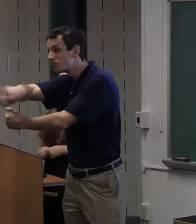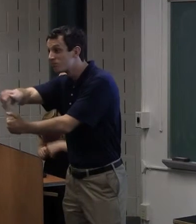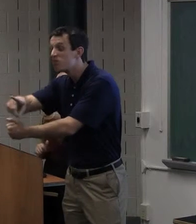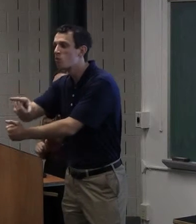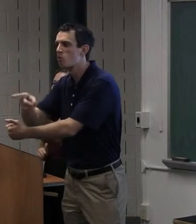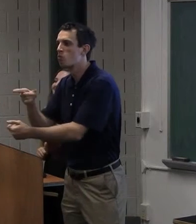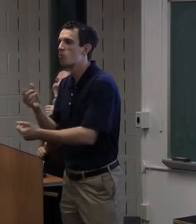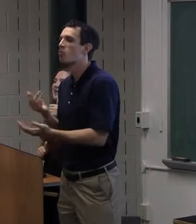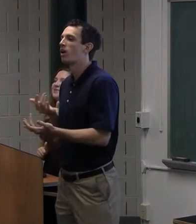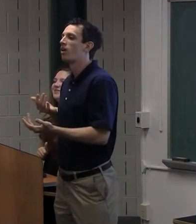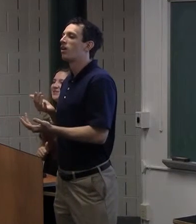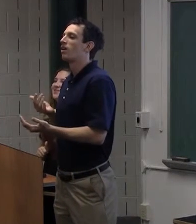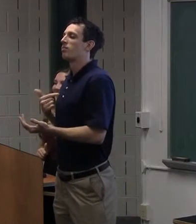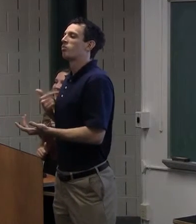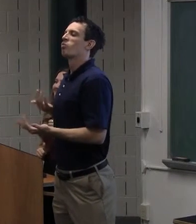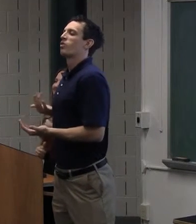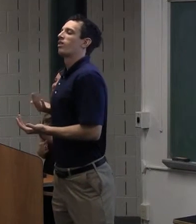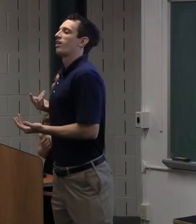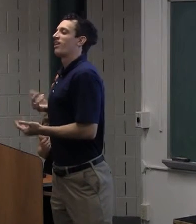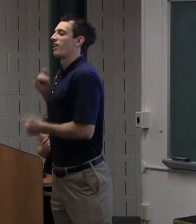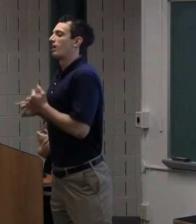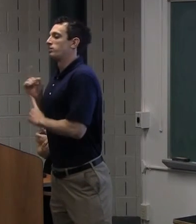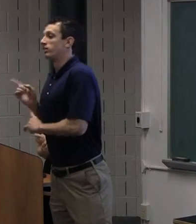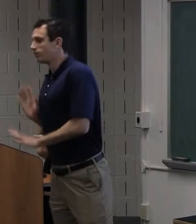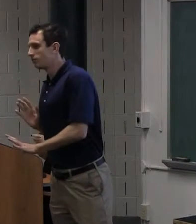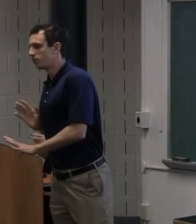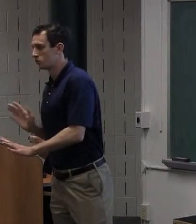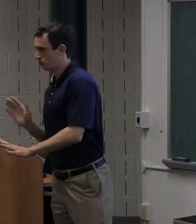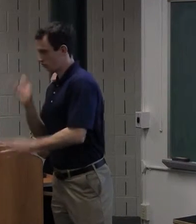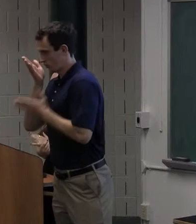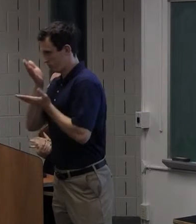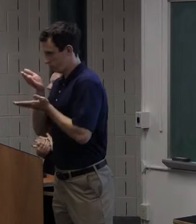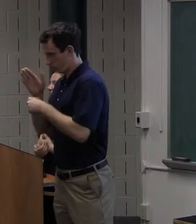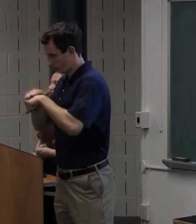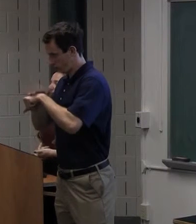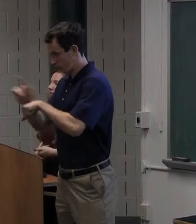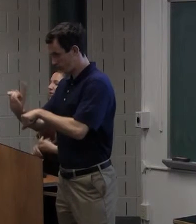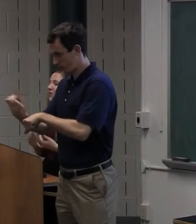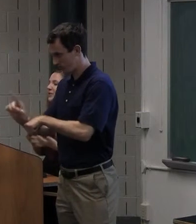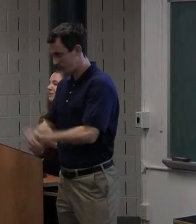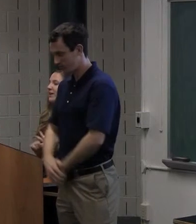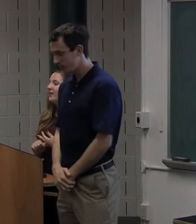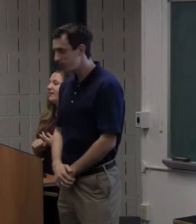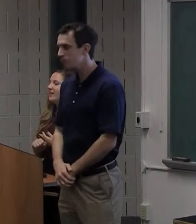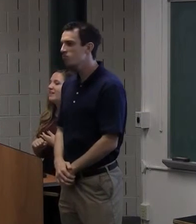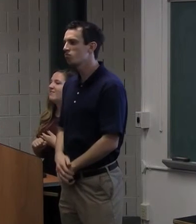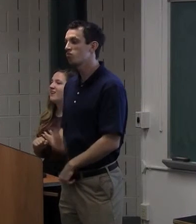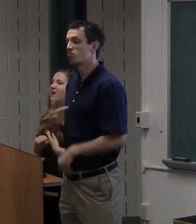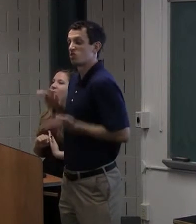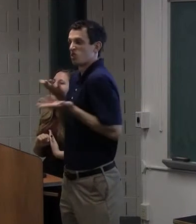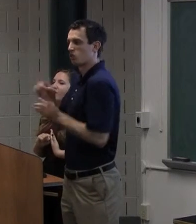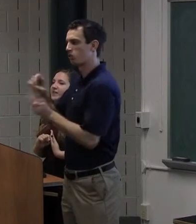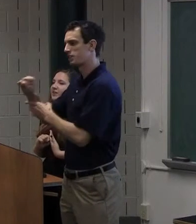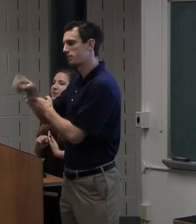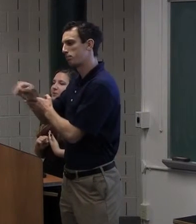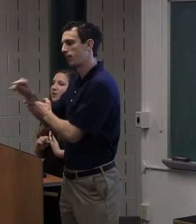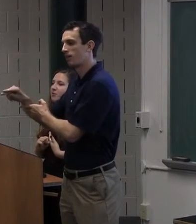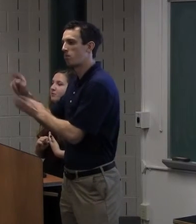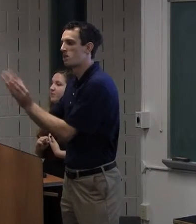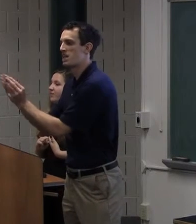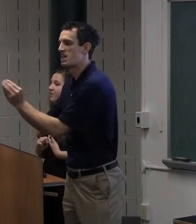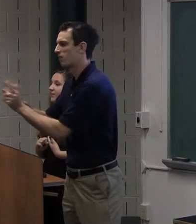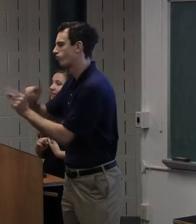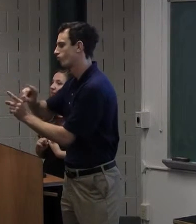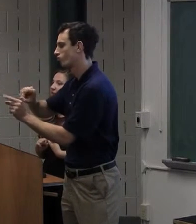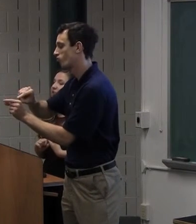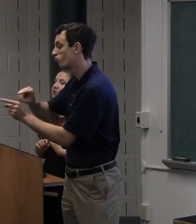last second. Don't do that. It's not good. Go to spin. Even now, you guys are able to